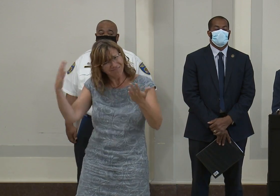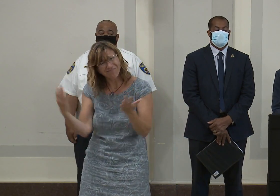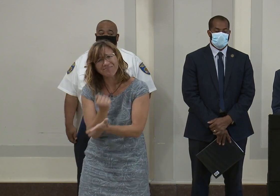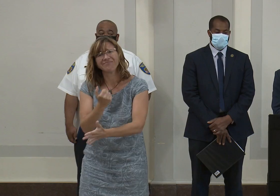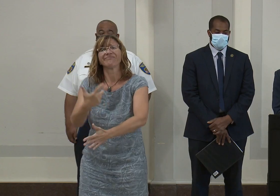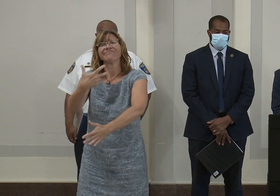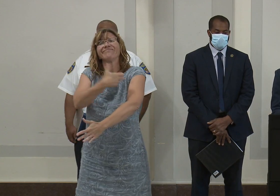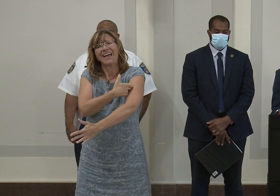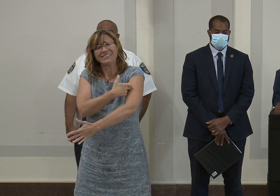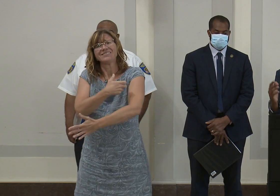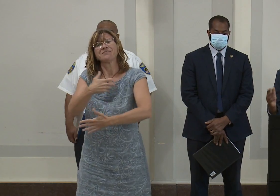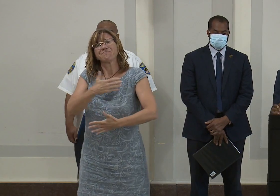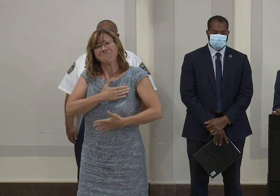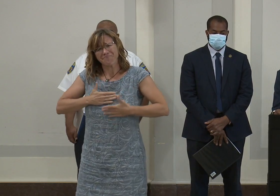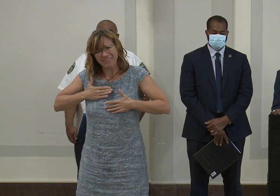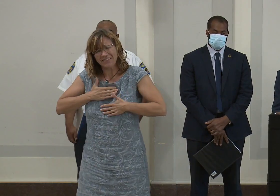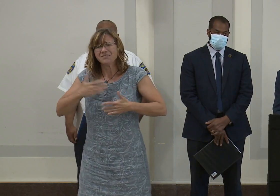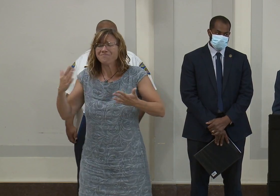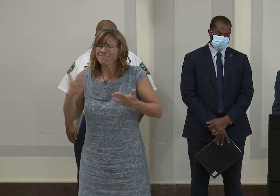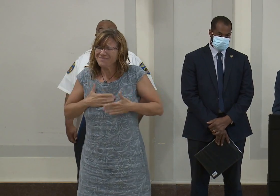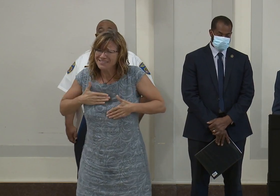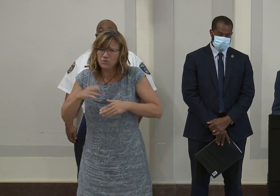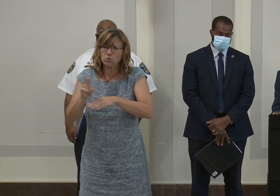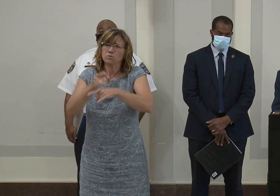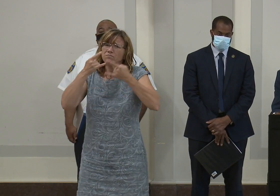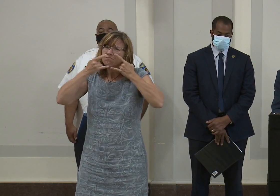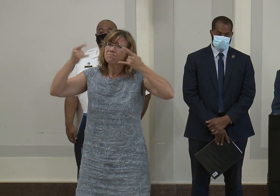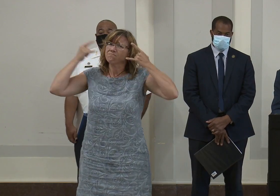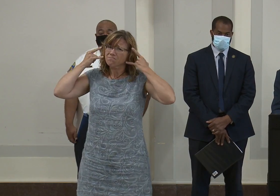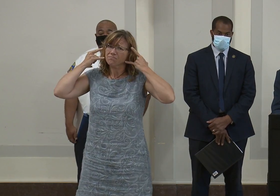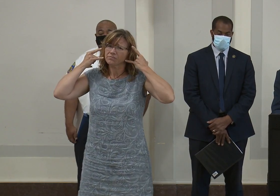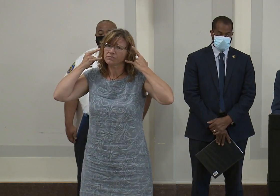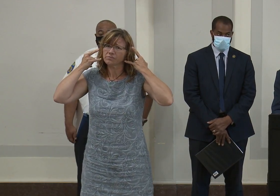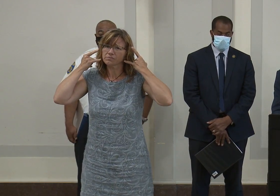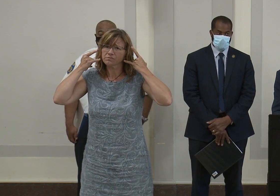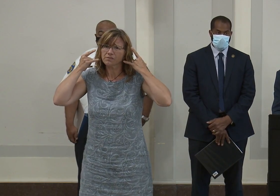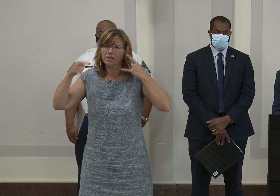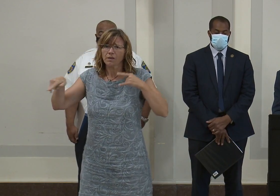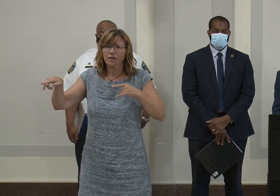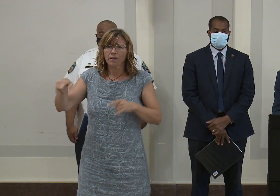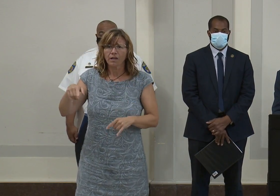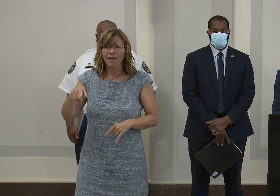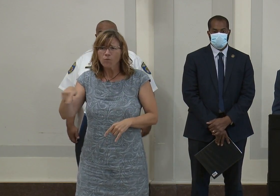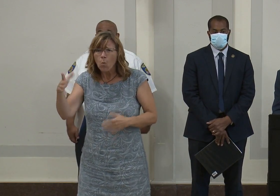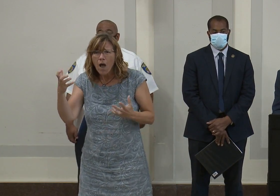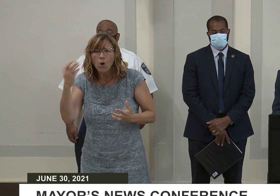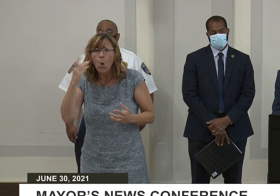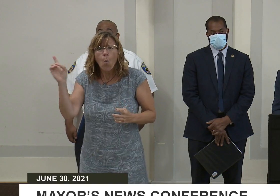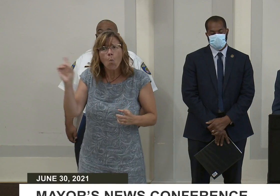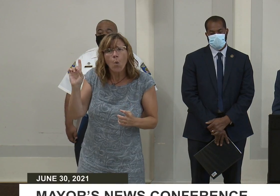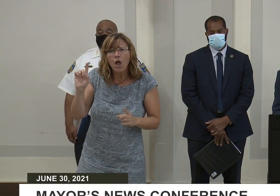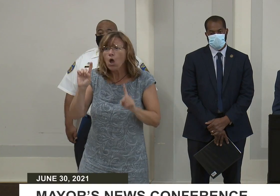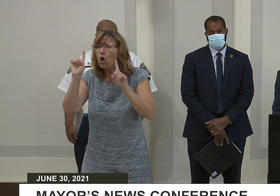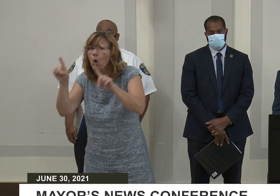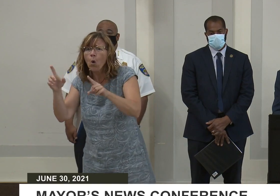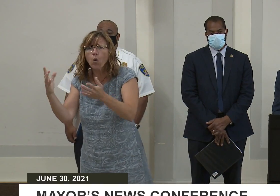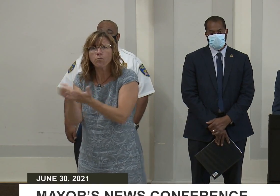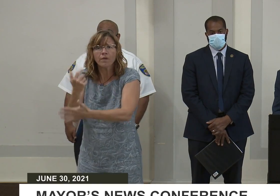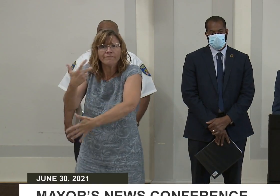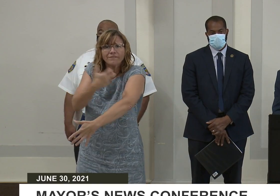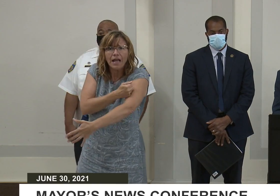be safe. For more information on available walk-up sites and vaccine registration, please visit